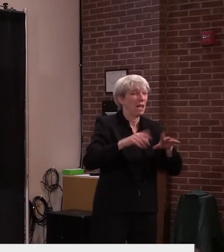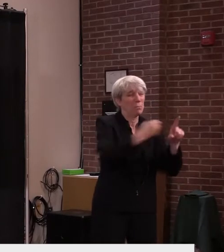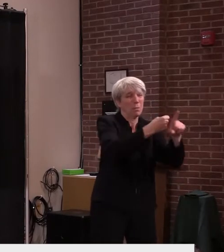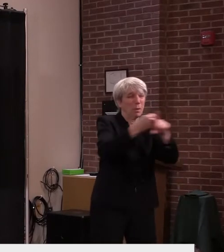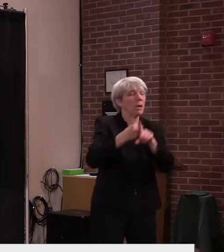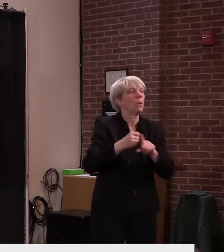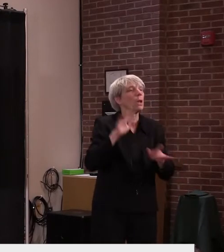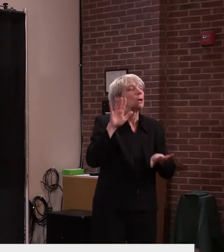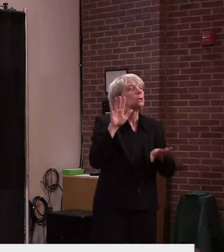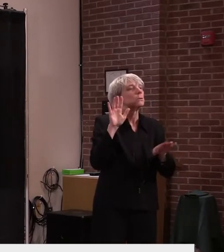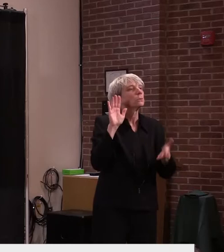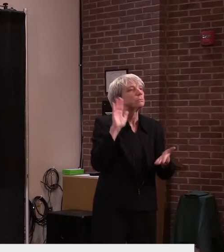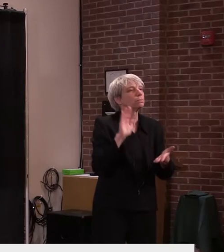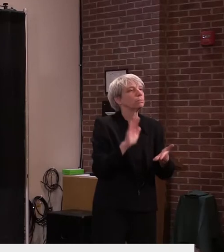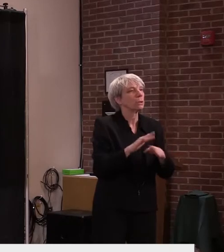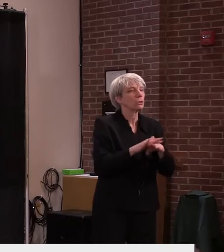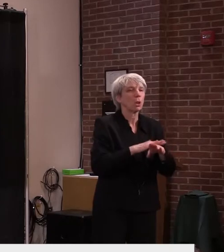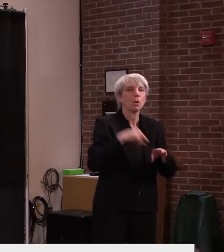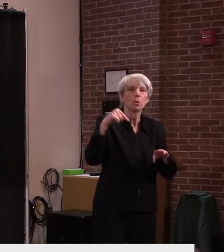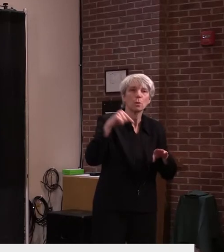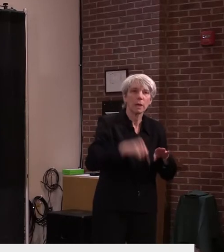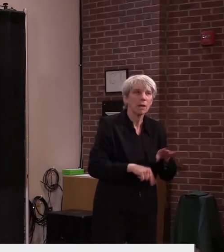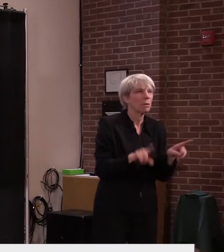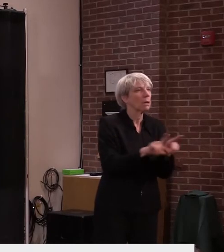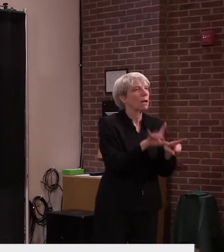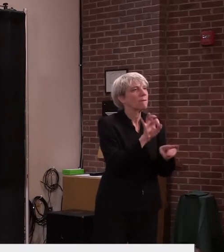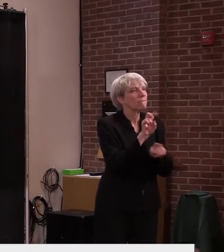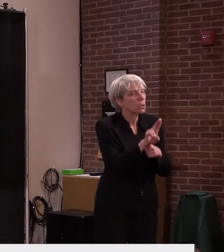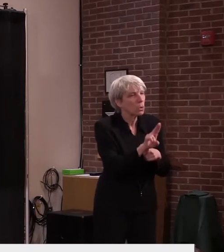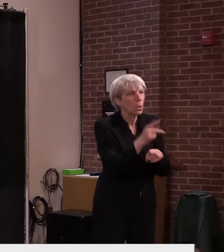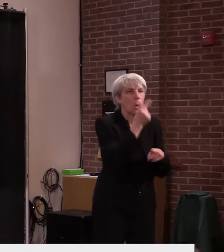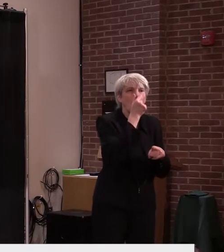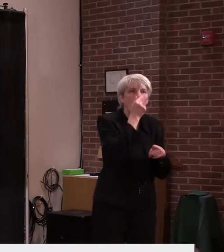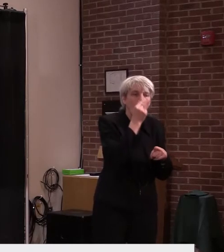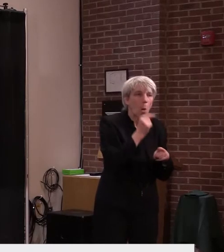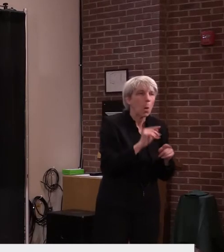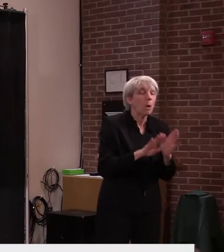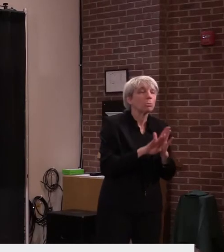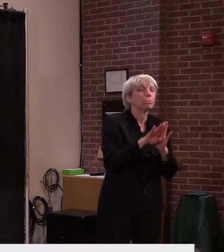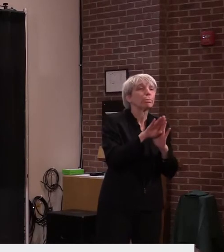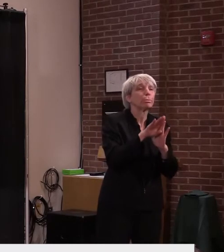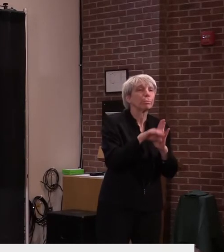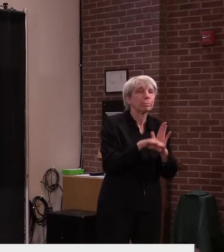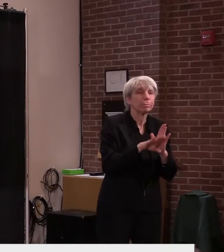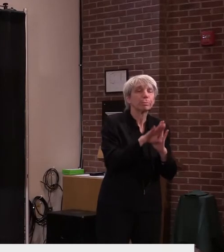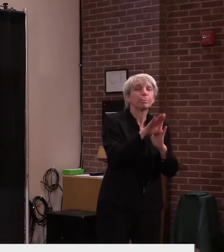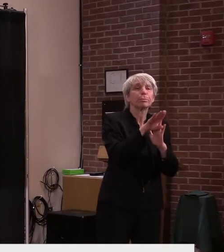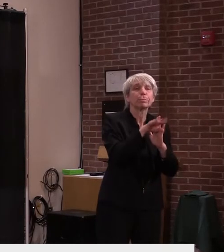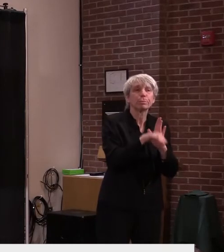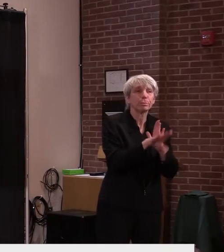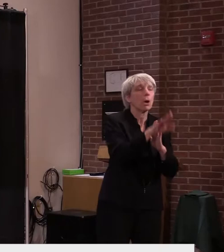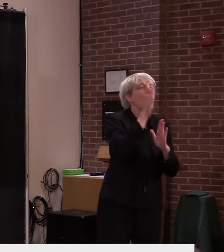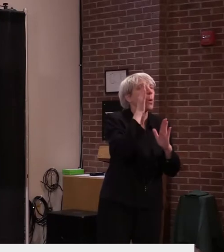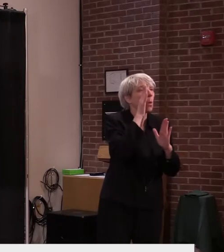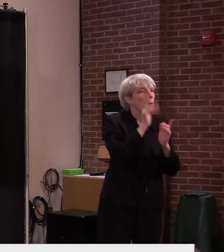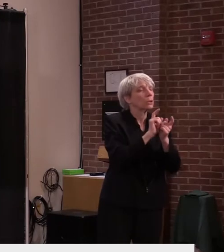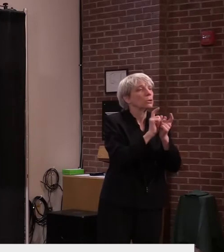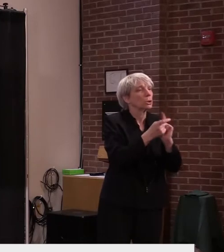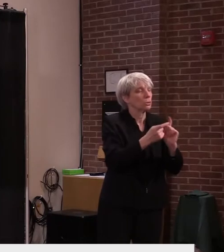viruses, we'll have enough immunity that it can circulate without huge spikes in cases, hospitalizations, or